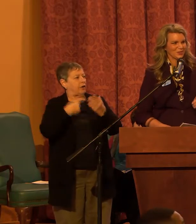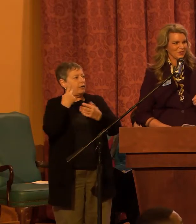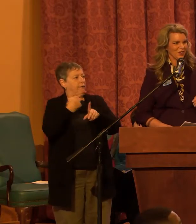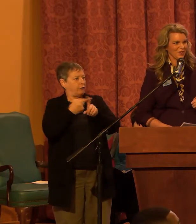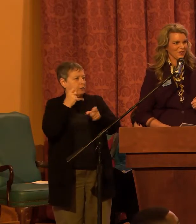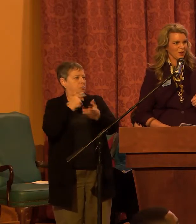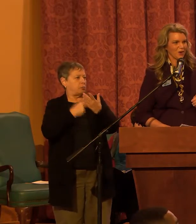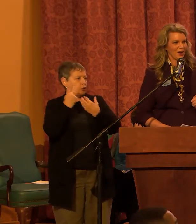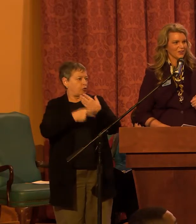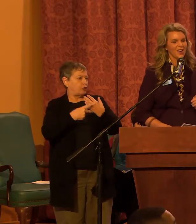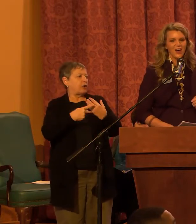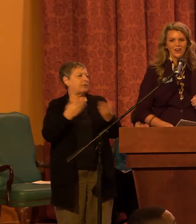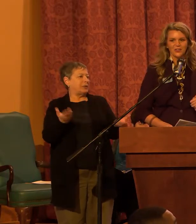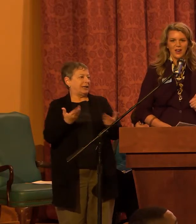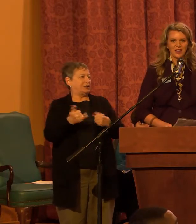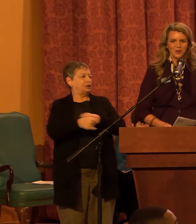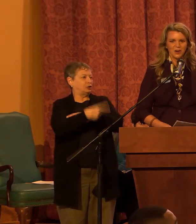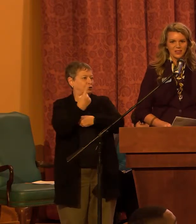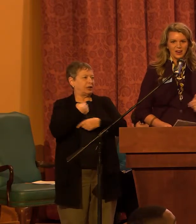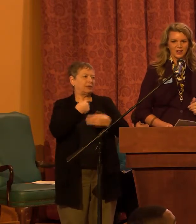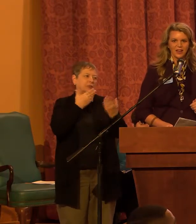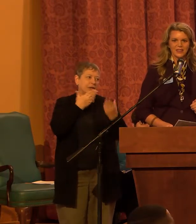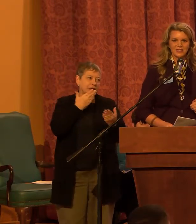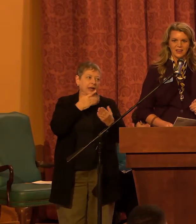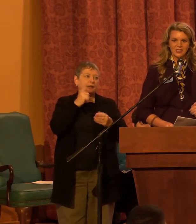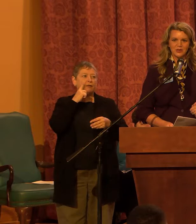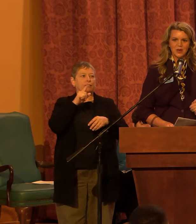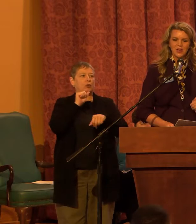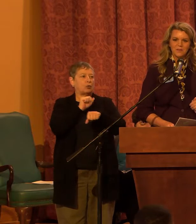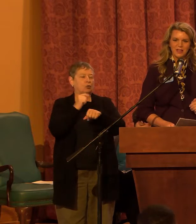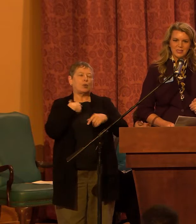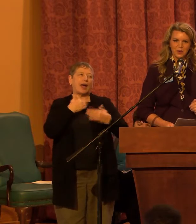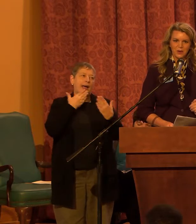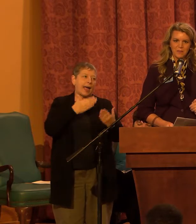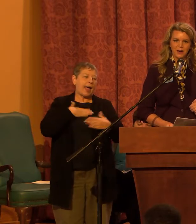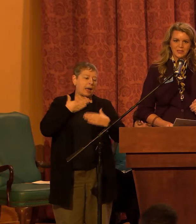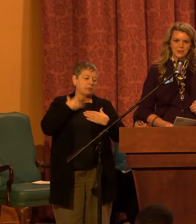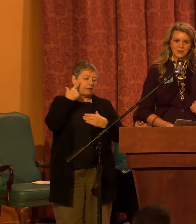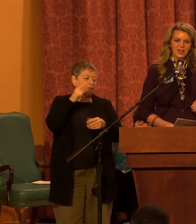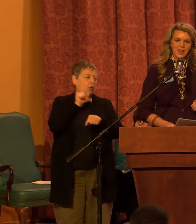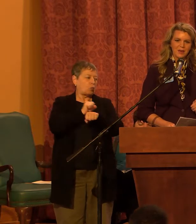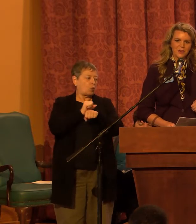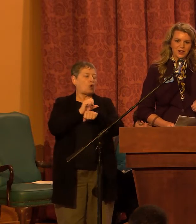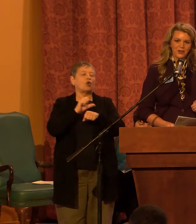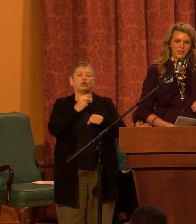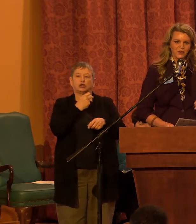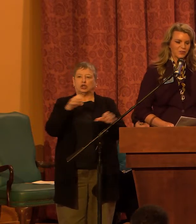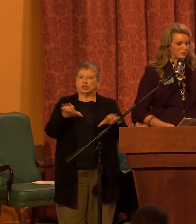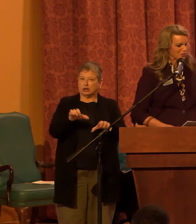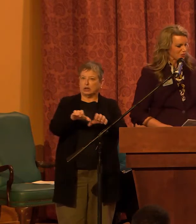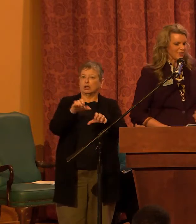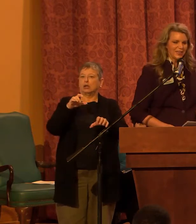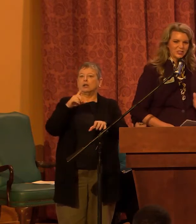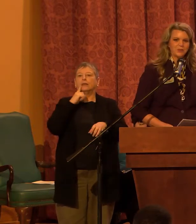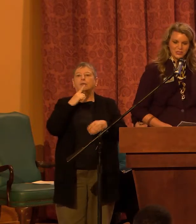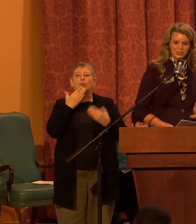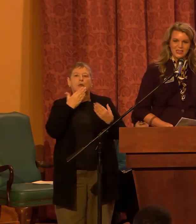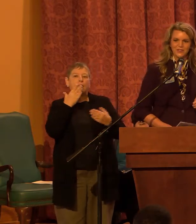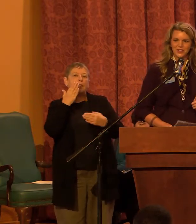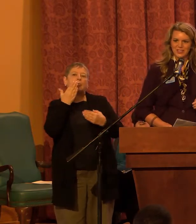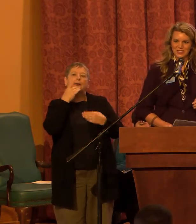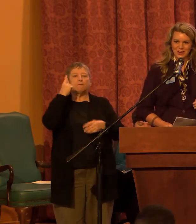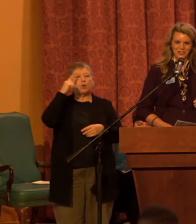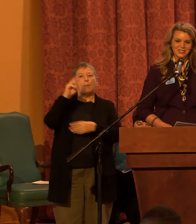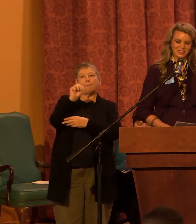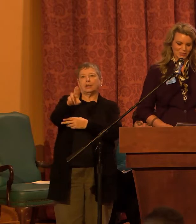as well, so we're very, very proud of GREAT and the work that Caroline has done to make this program possible. And we're very grateful for Mr.